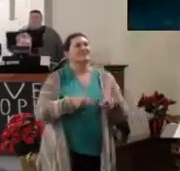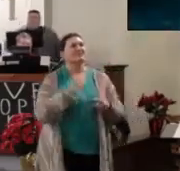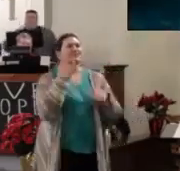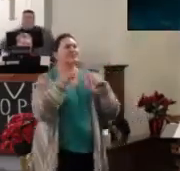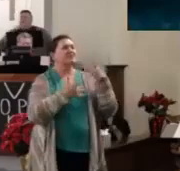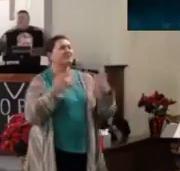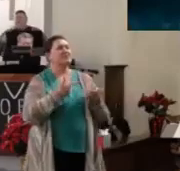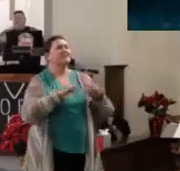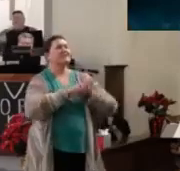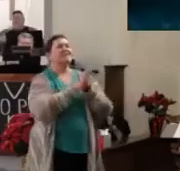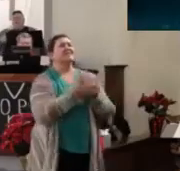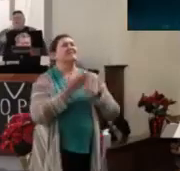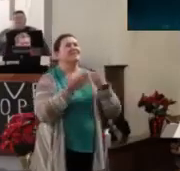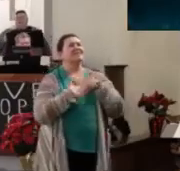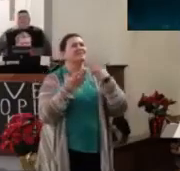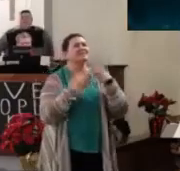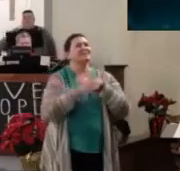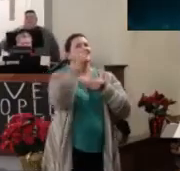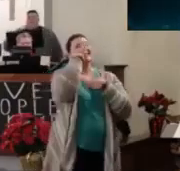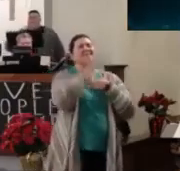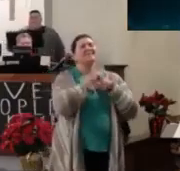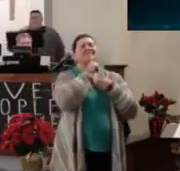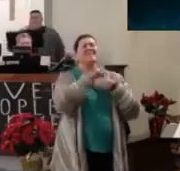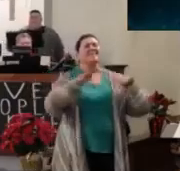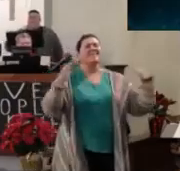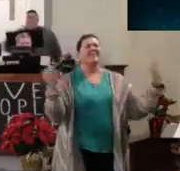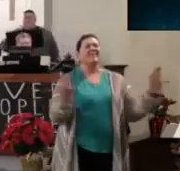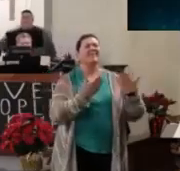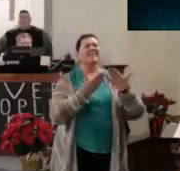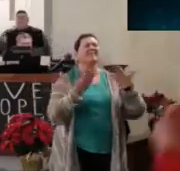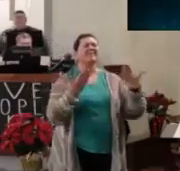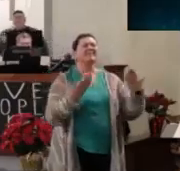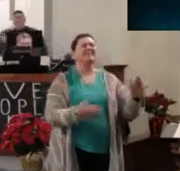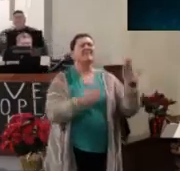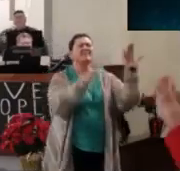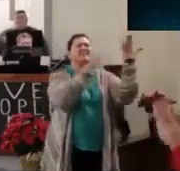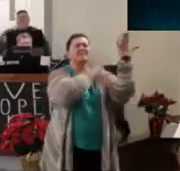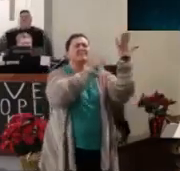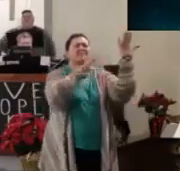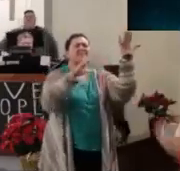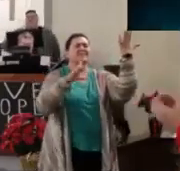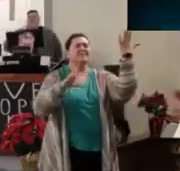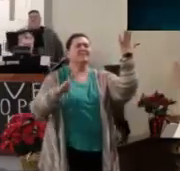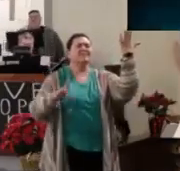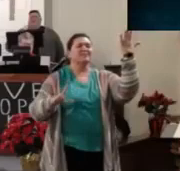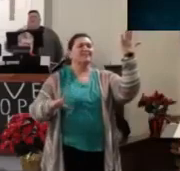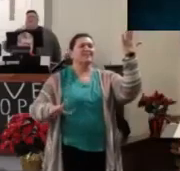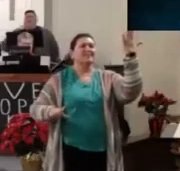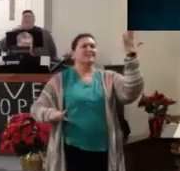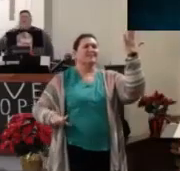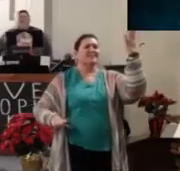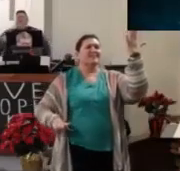us rejoice, let us be glad that God is here,